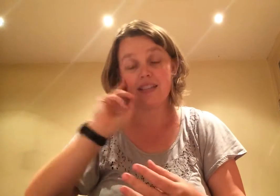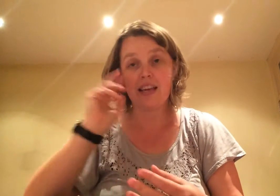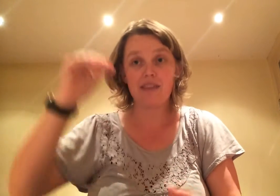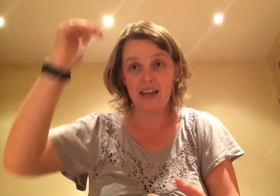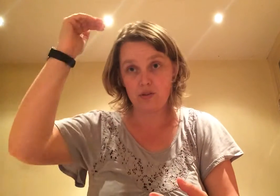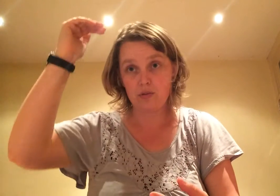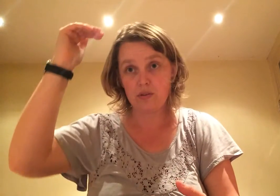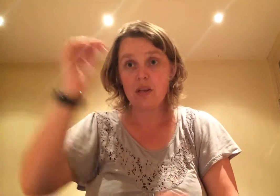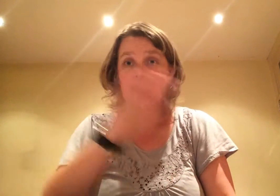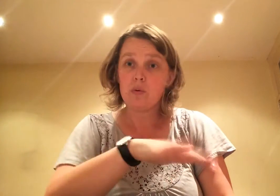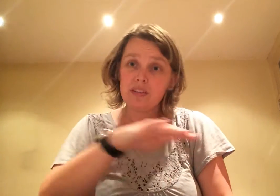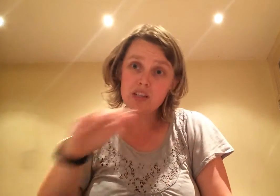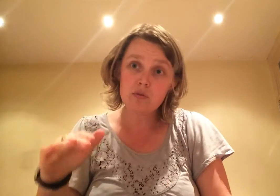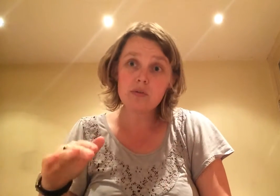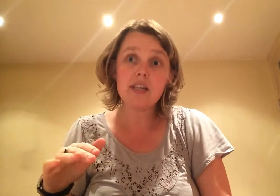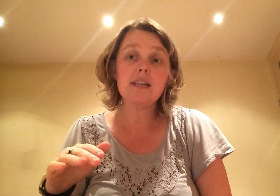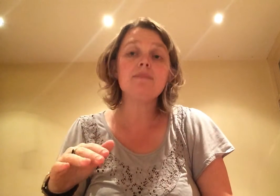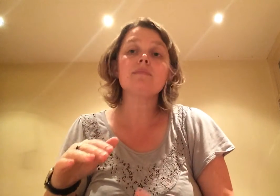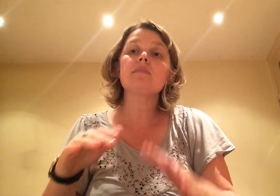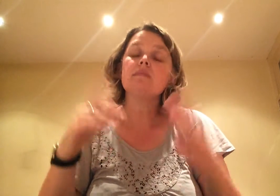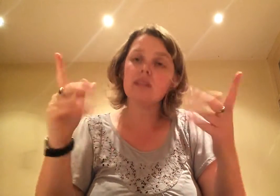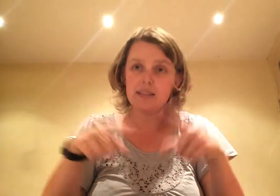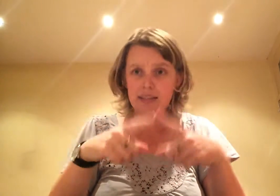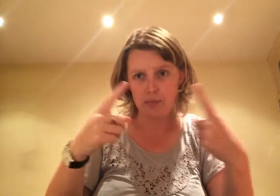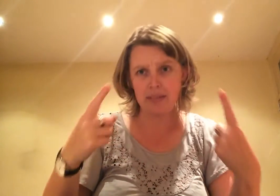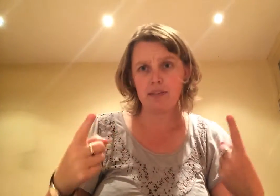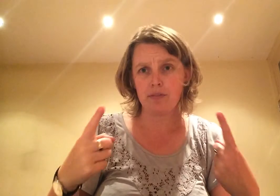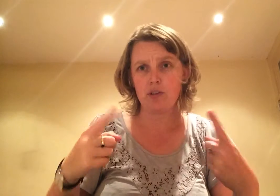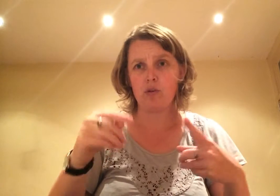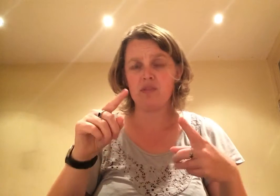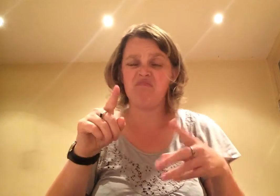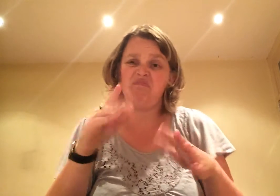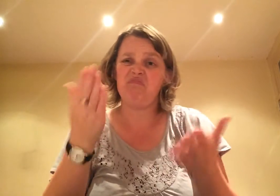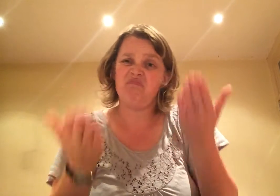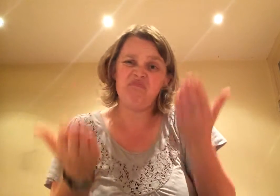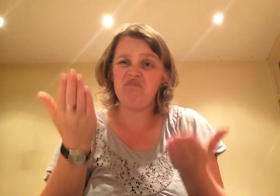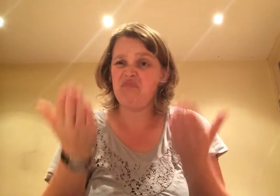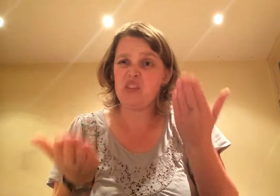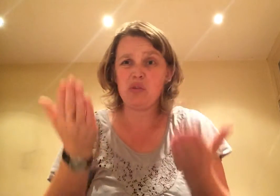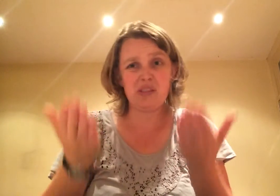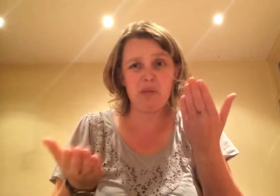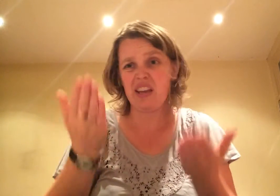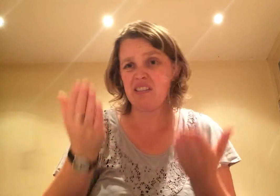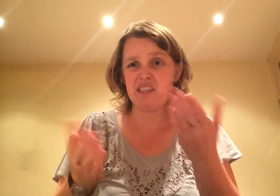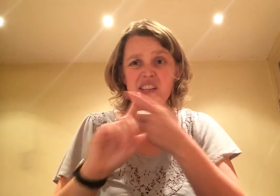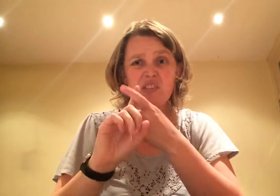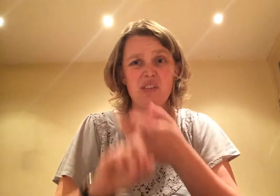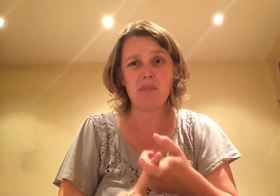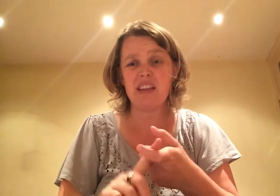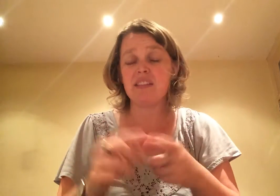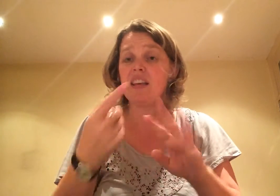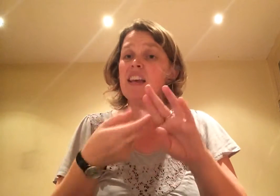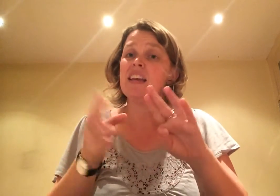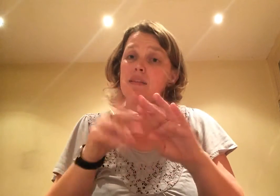deaf adults. With children, it's a little bit difficult. It sort of depends if they